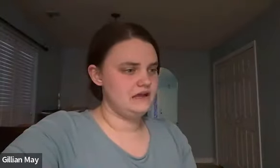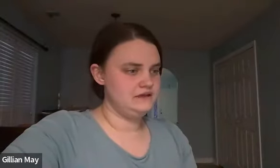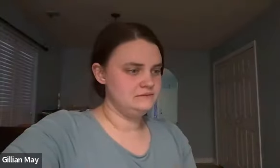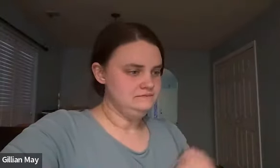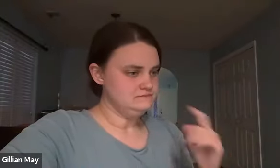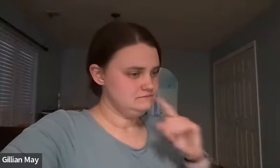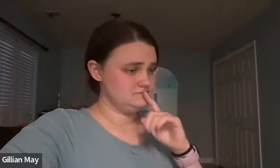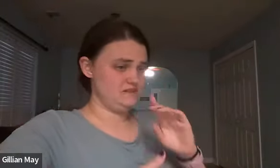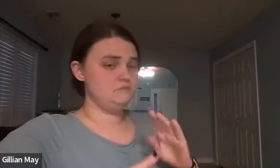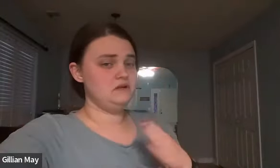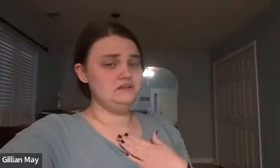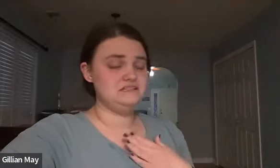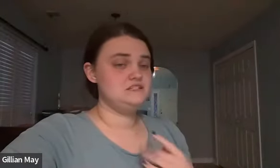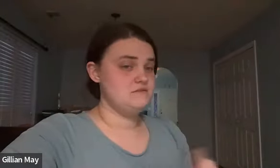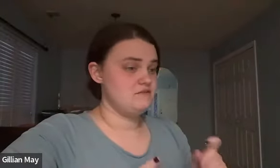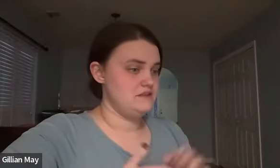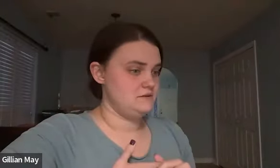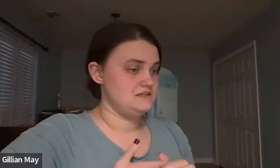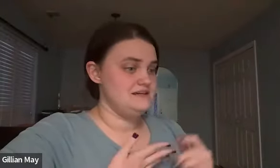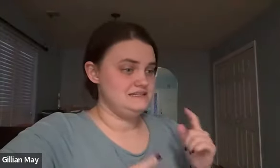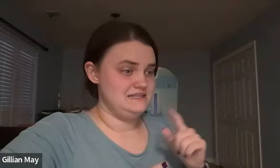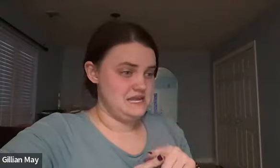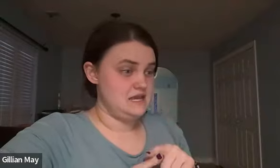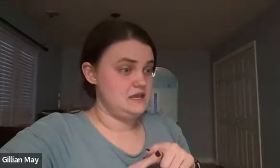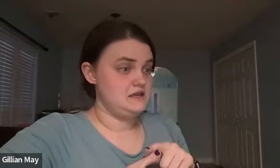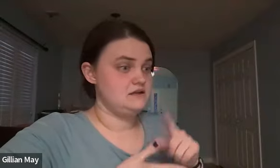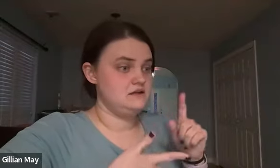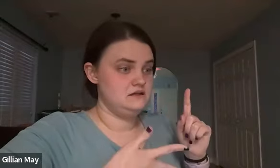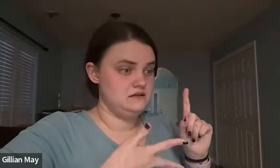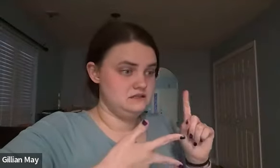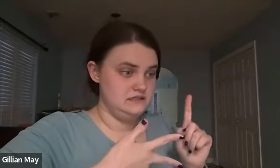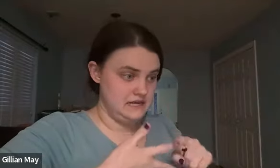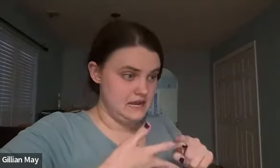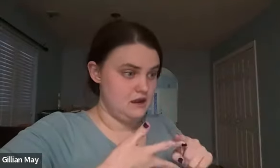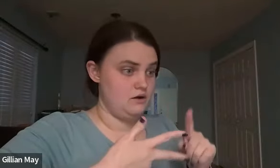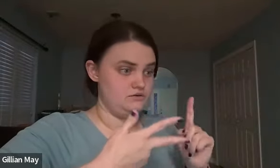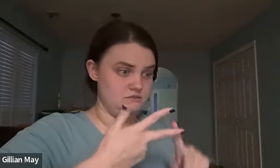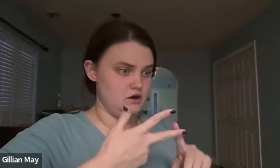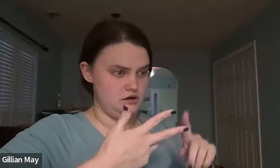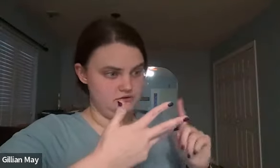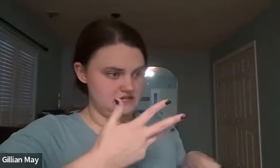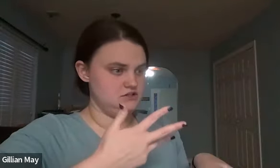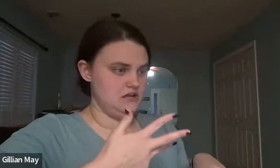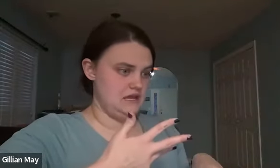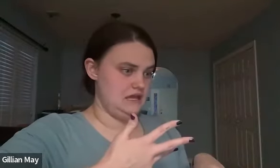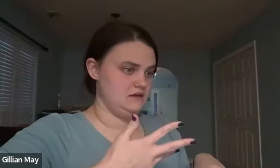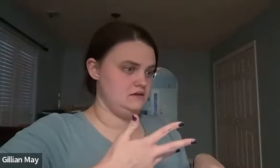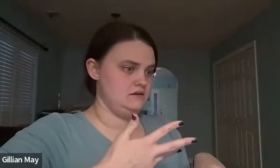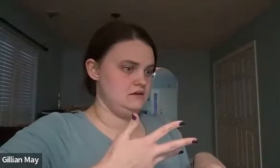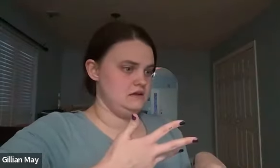like, oh my goodness, excuse me, I'm having all the hiccups. Today, now, tomorrow, yesterday,